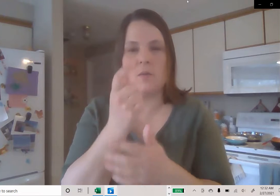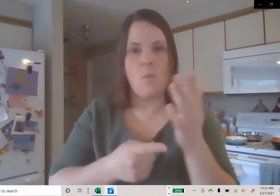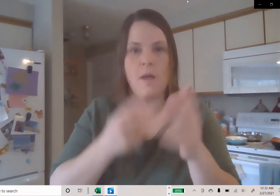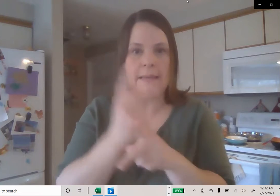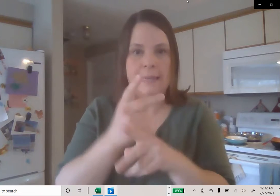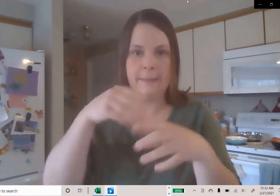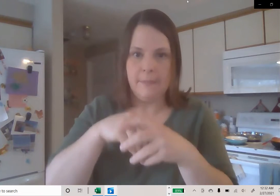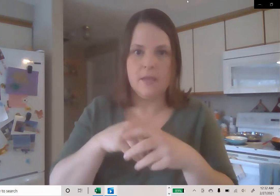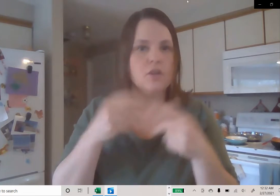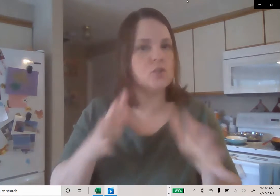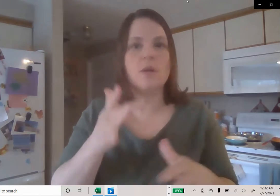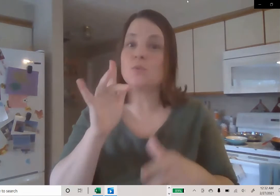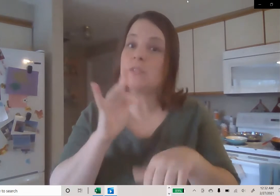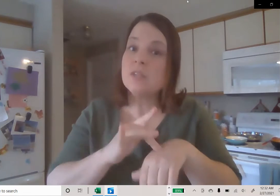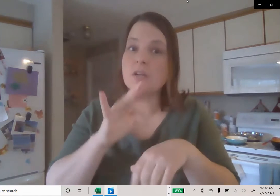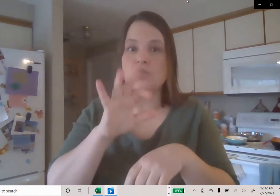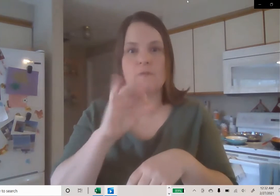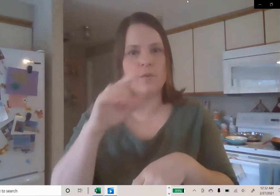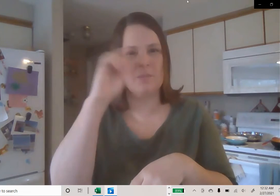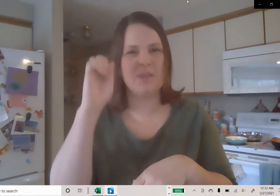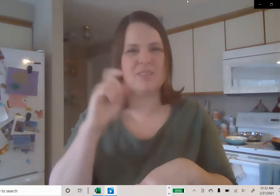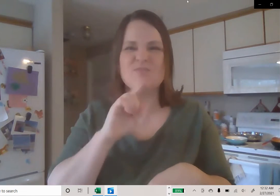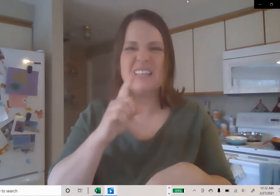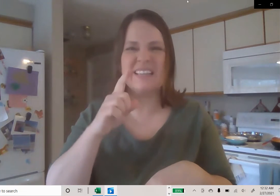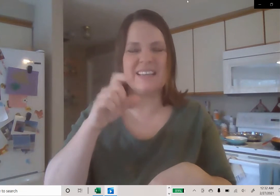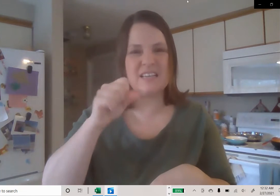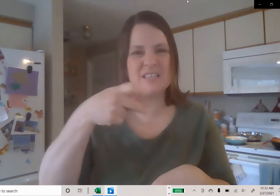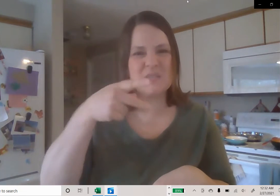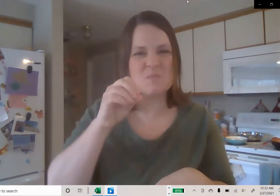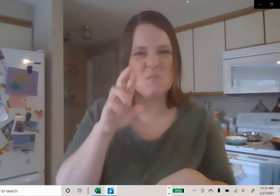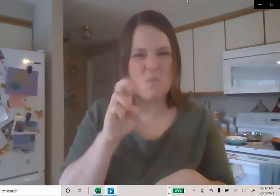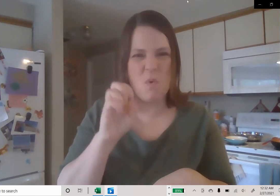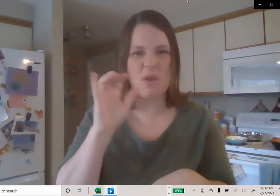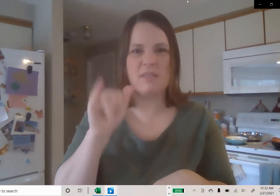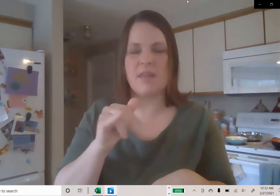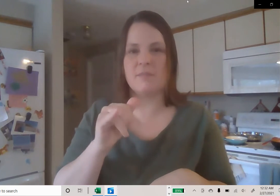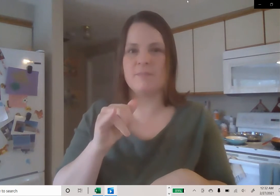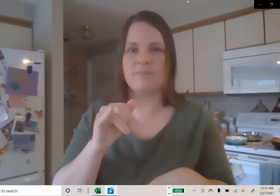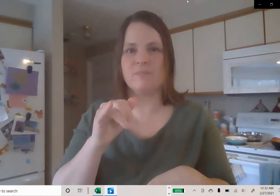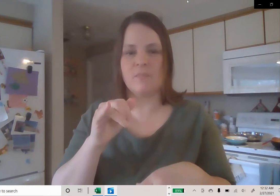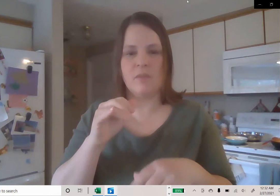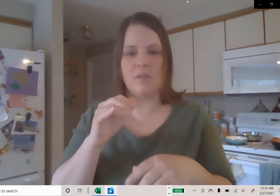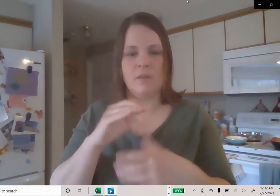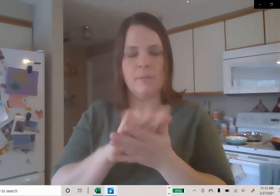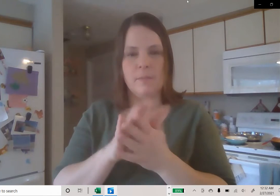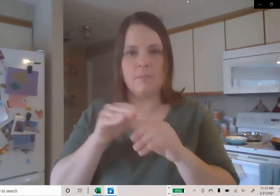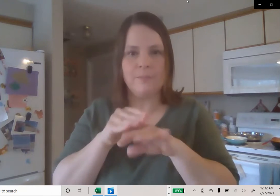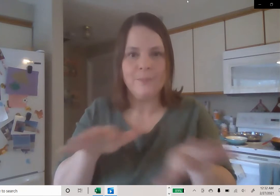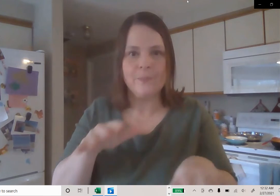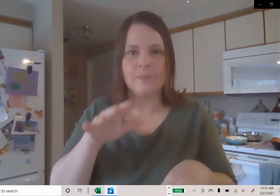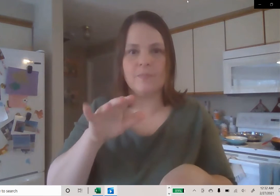change what you keep them in every day, and you don't want them to touch the food because there's a spore element